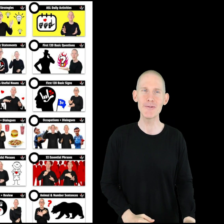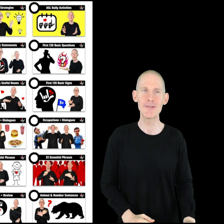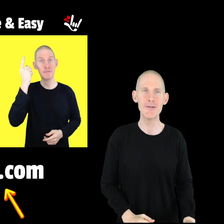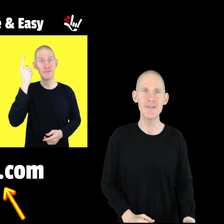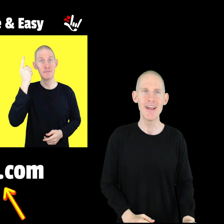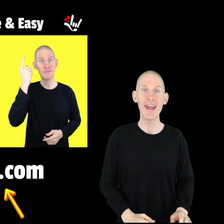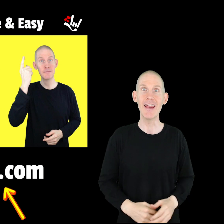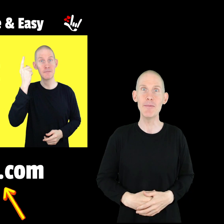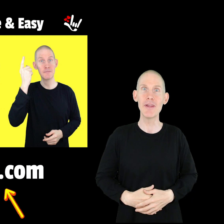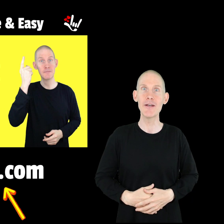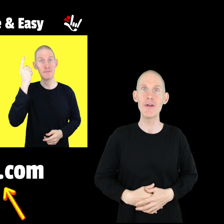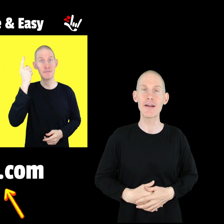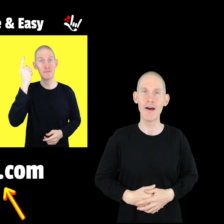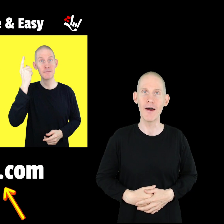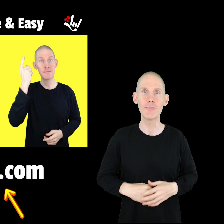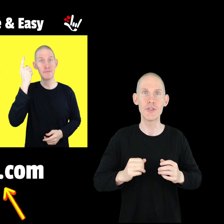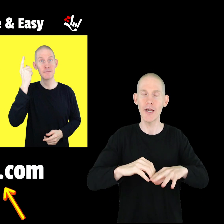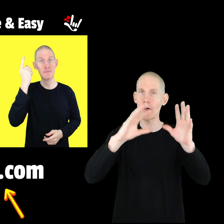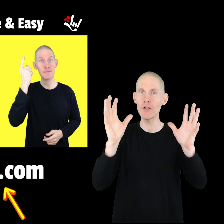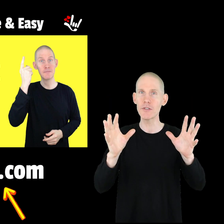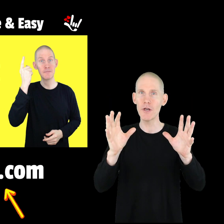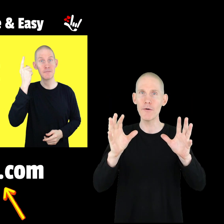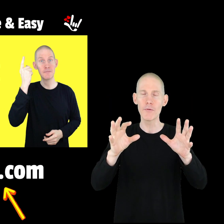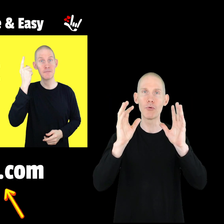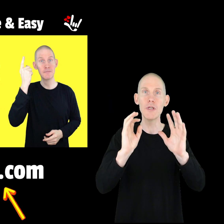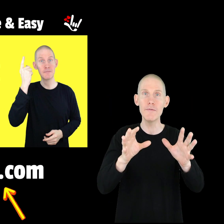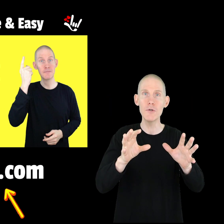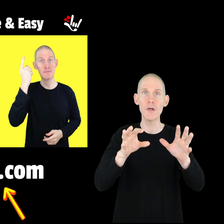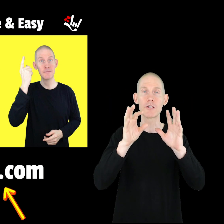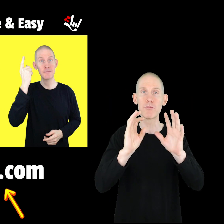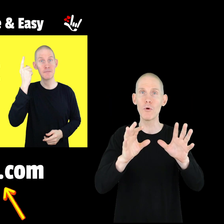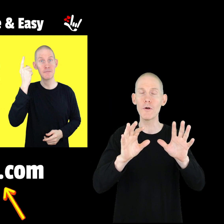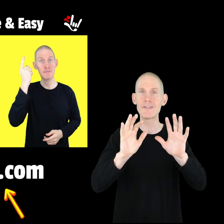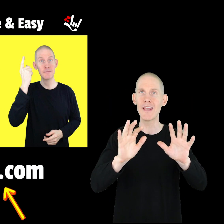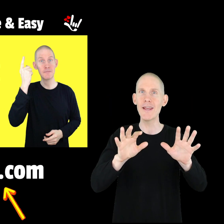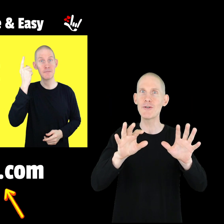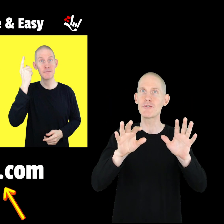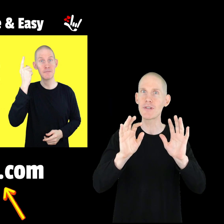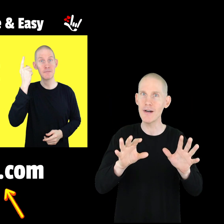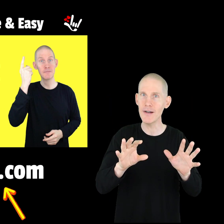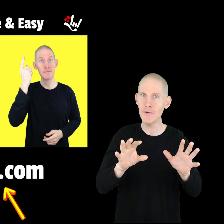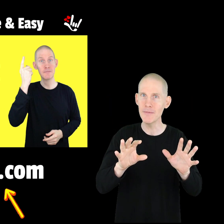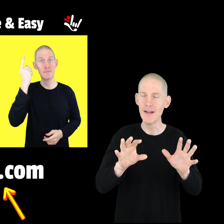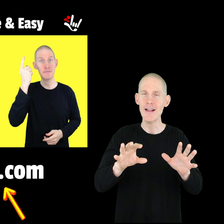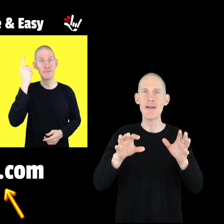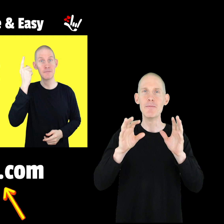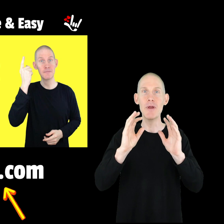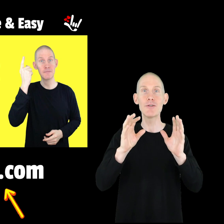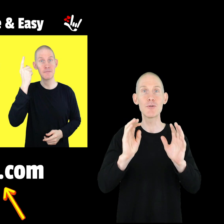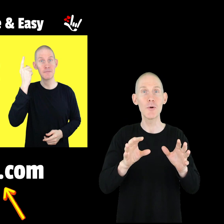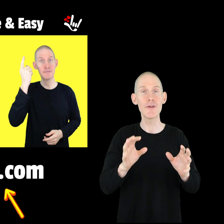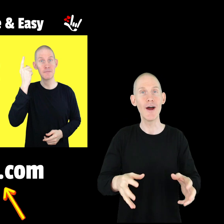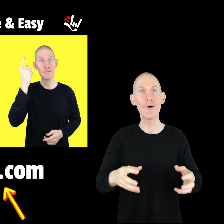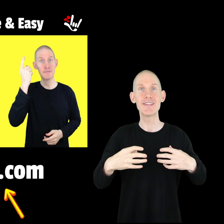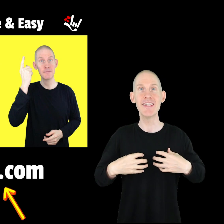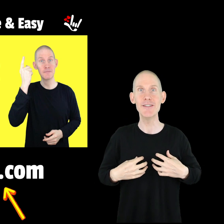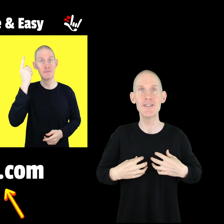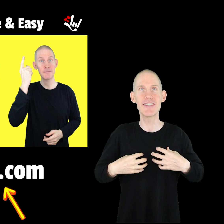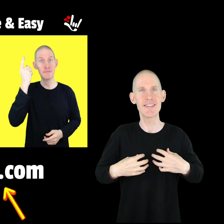to avalingo.com, check out our stuff, preview, explore, take your time. Make sure that our teaching